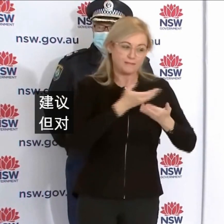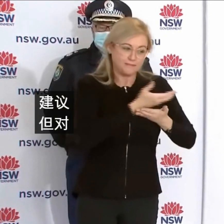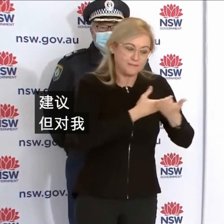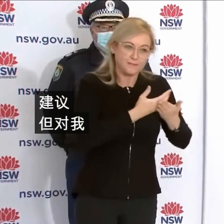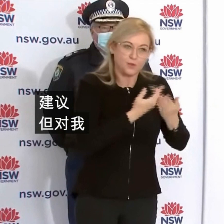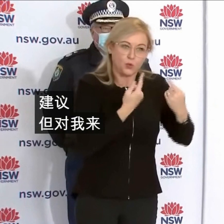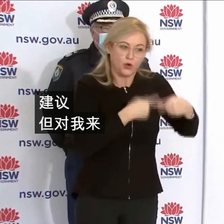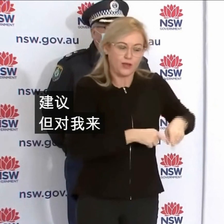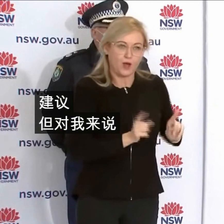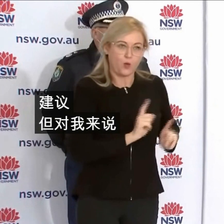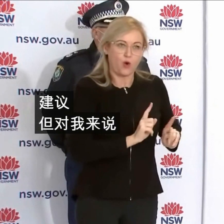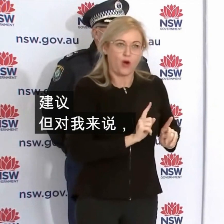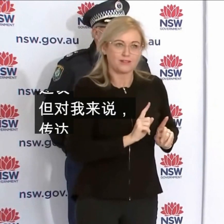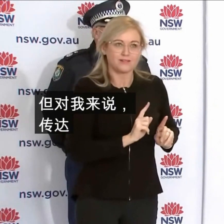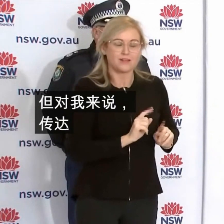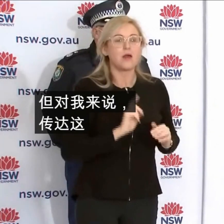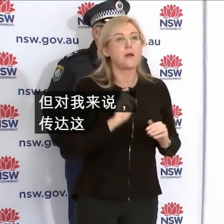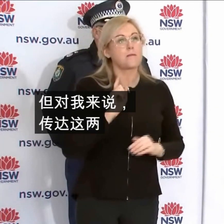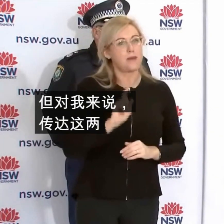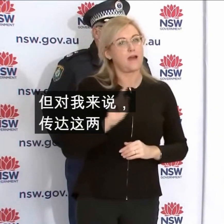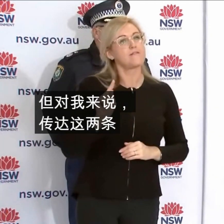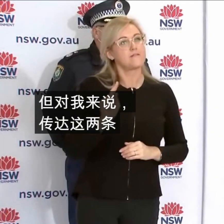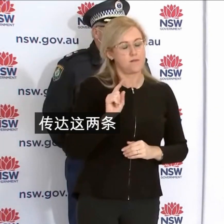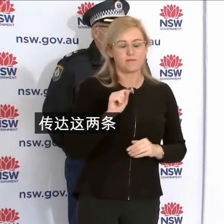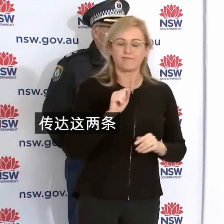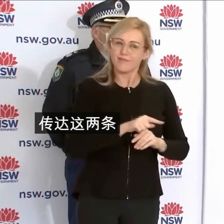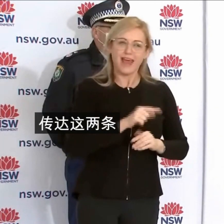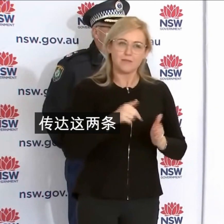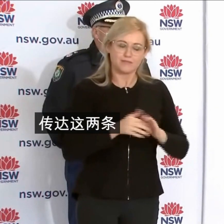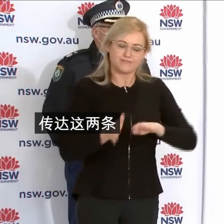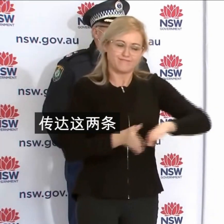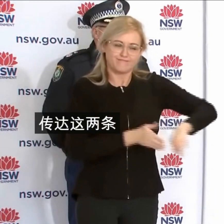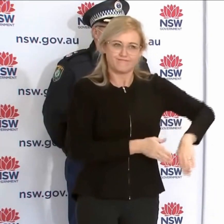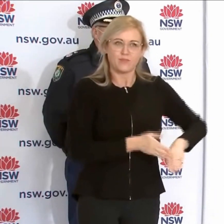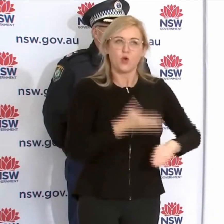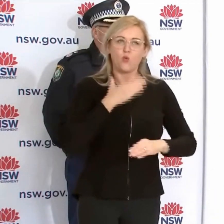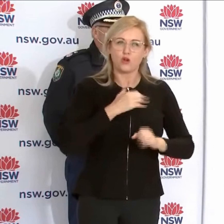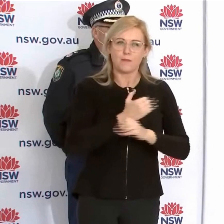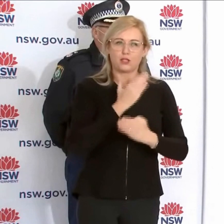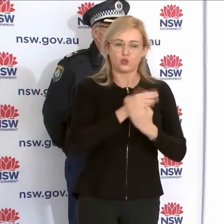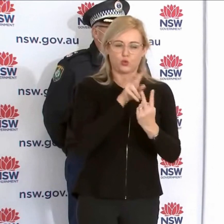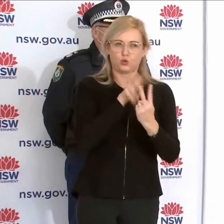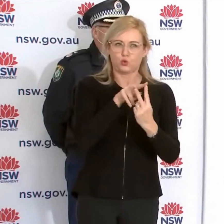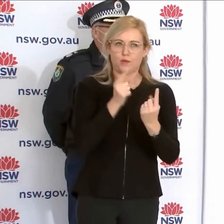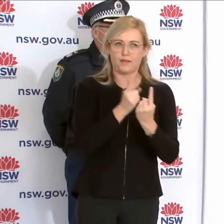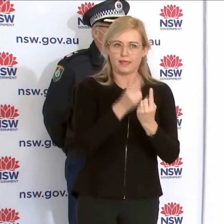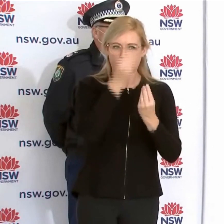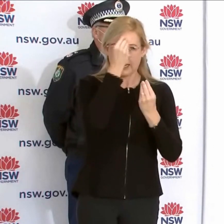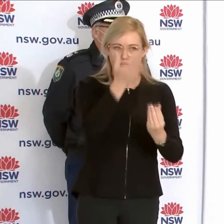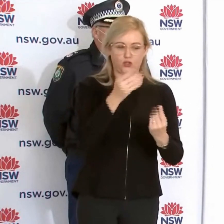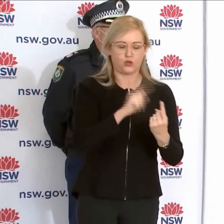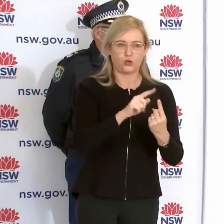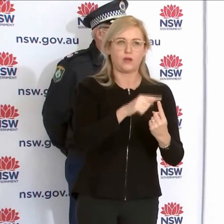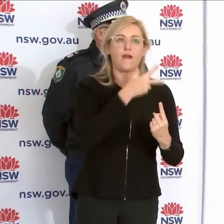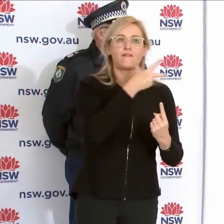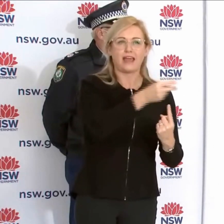But it's for me really important to get the two messages out there. The higher the vaccination rates, the more people are protected, the less deaths we'll